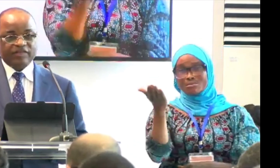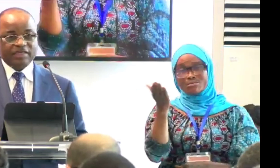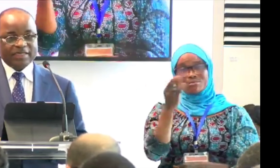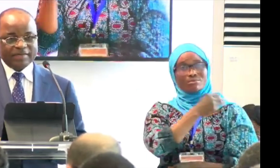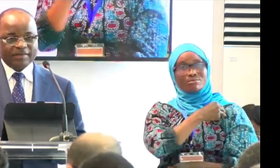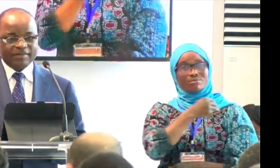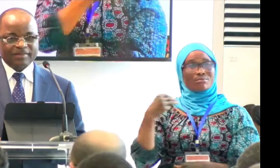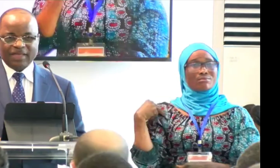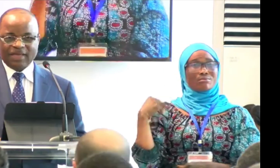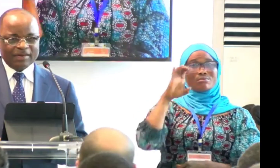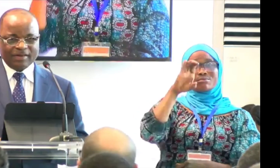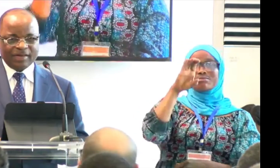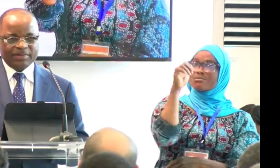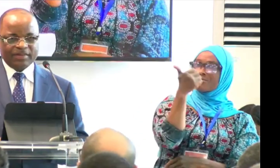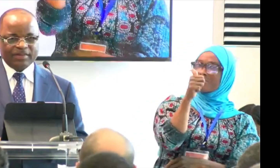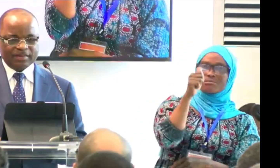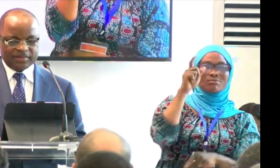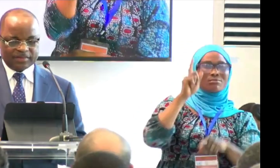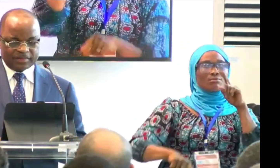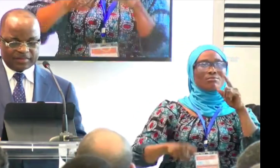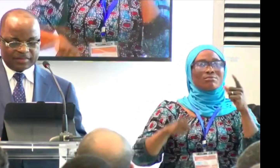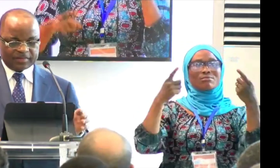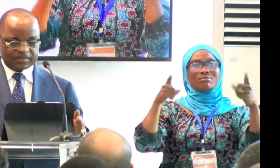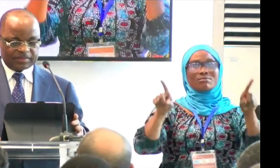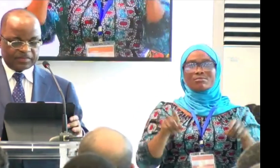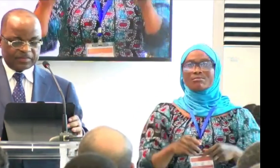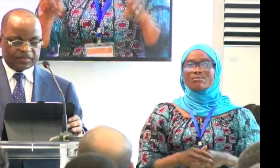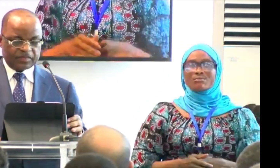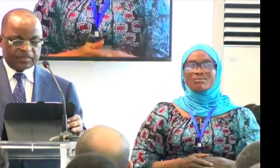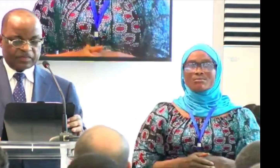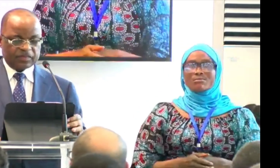of the C10. It cannot happen.